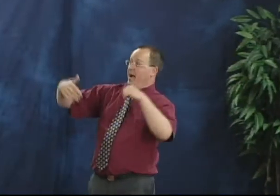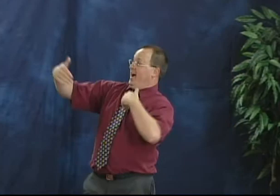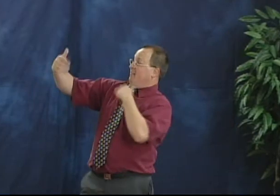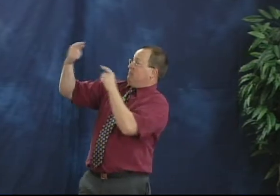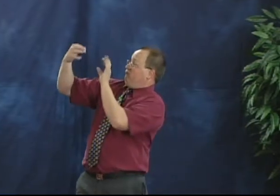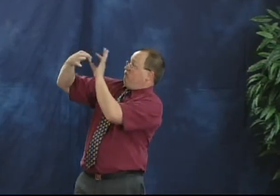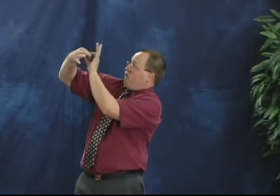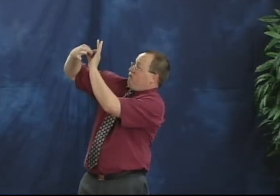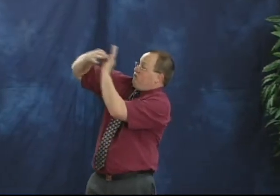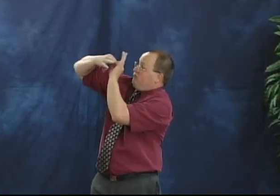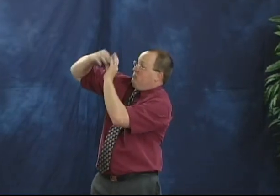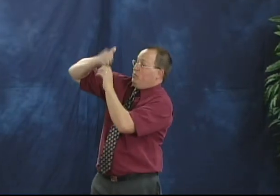and of enjoying God.